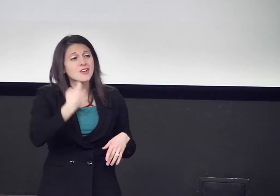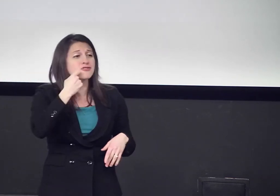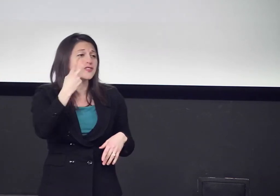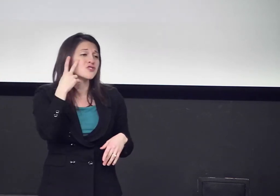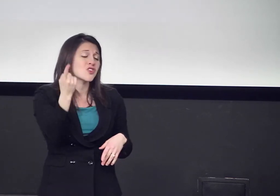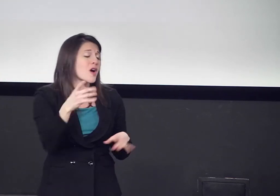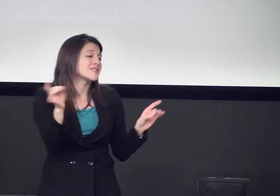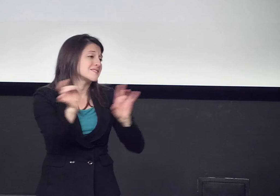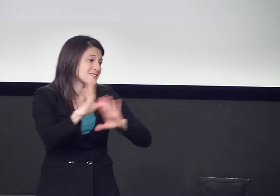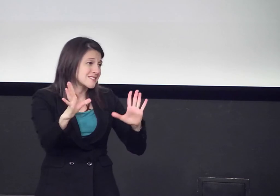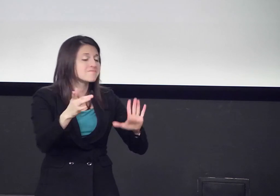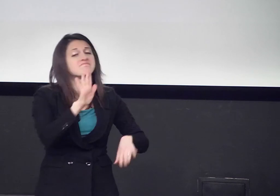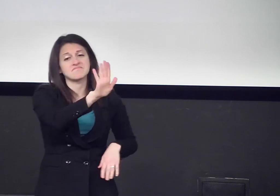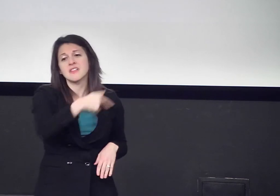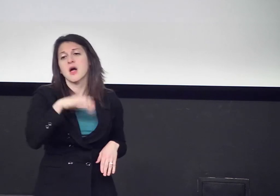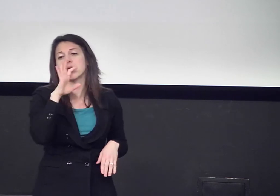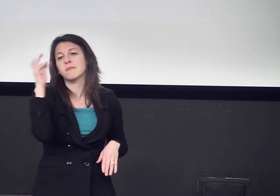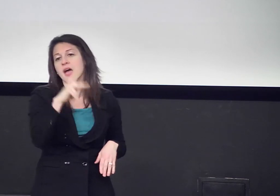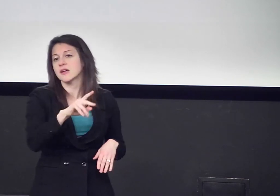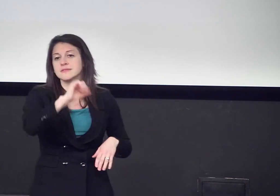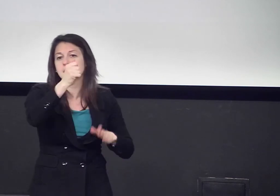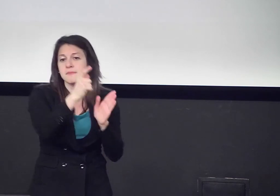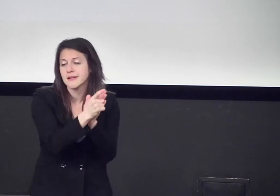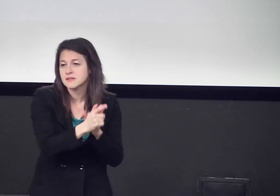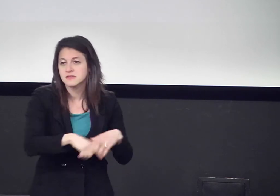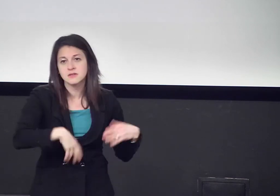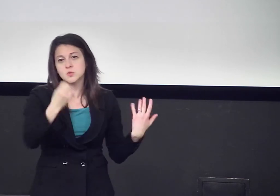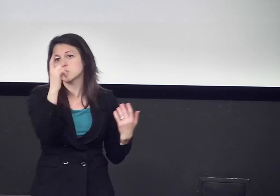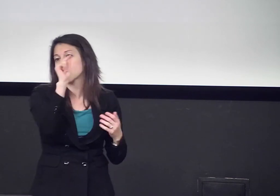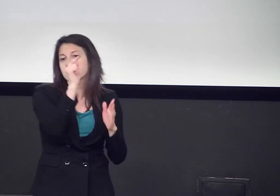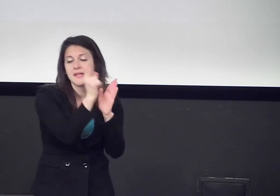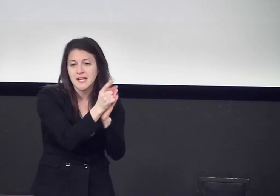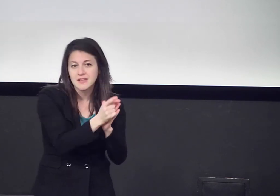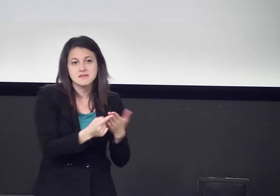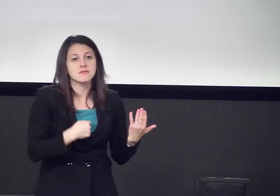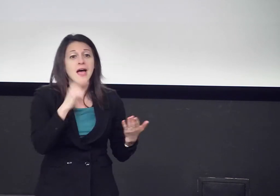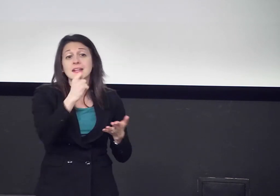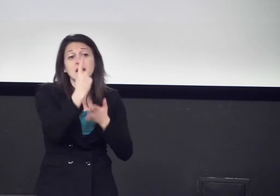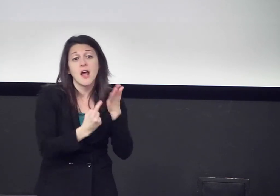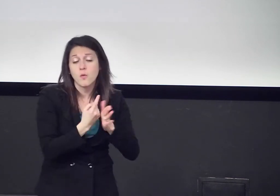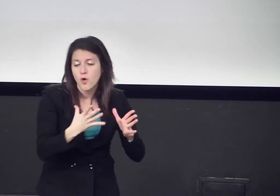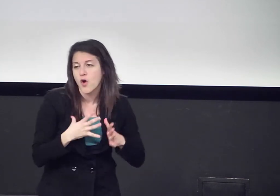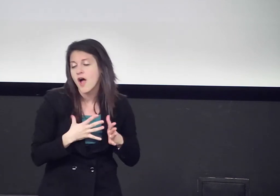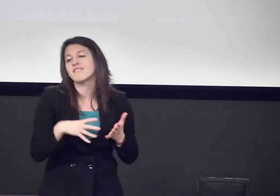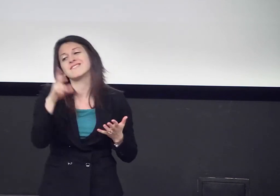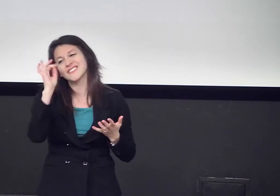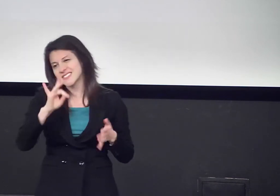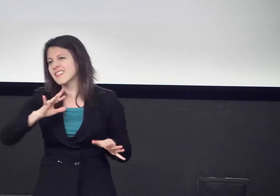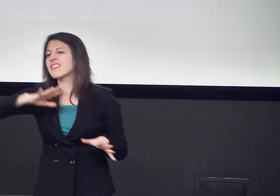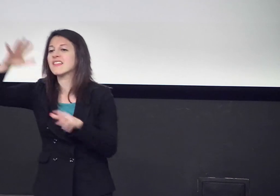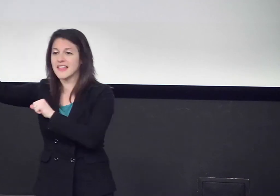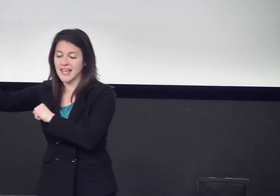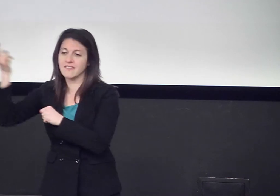And then the interpreter had to take a break, and after this call was over, they took some